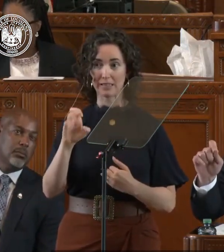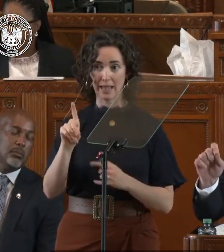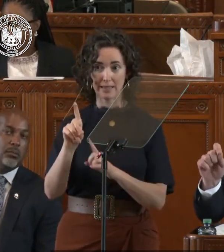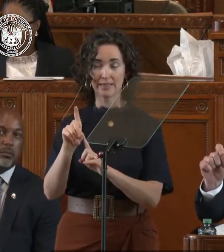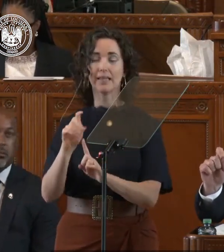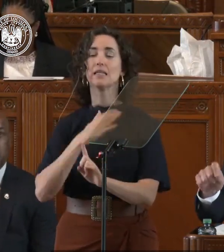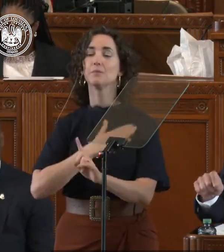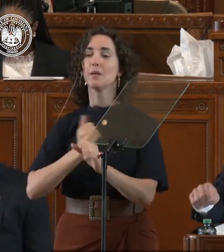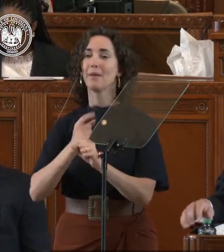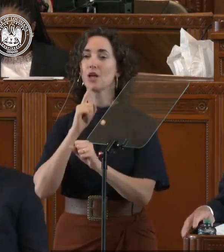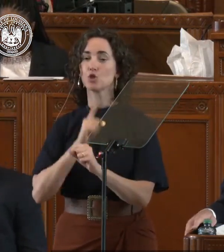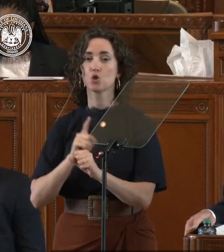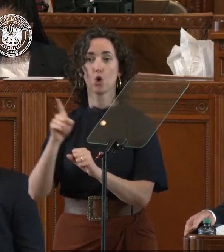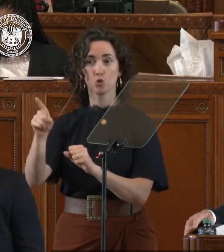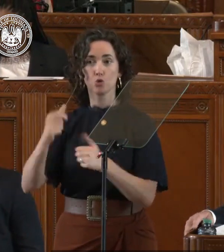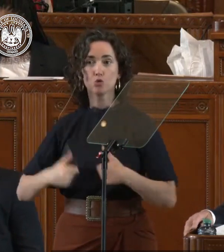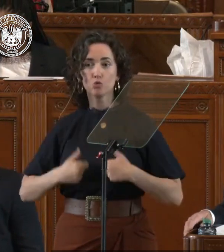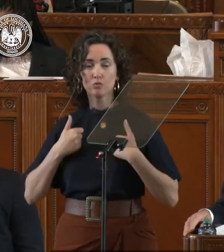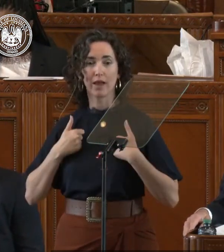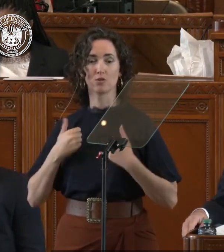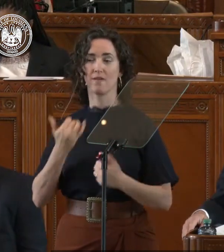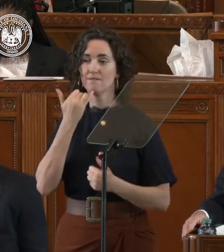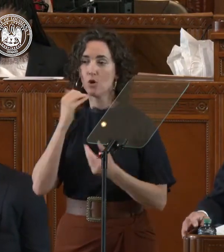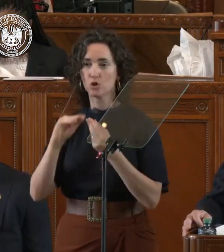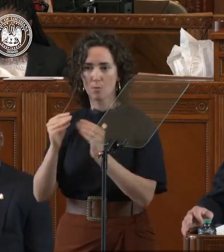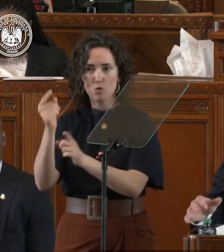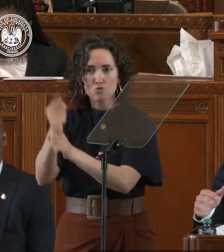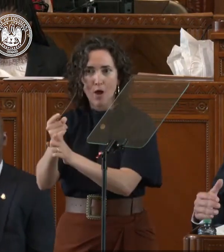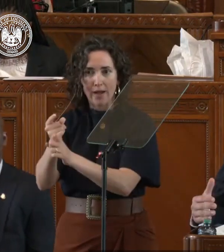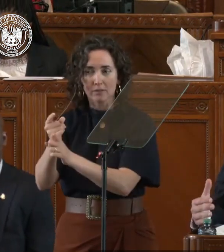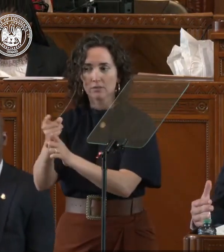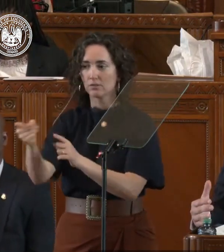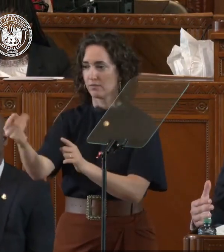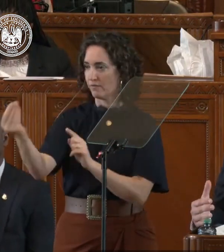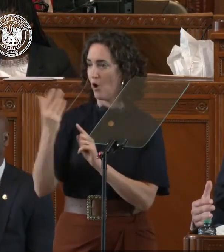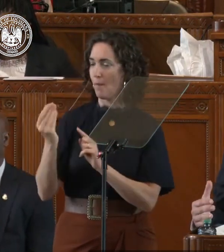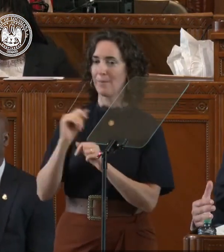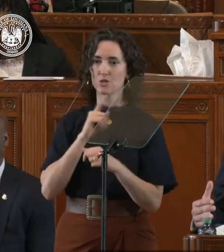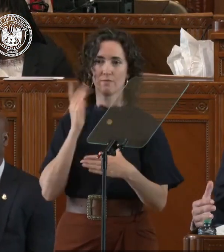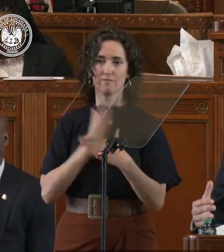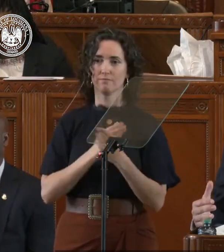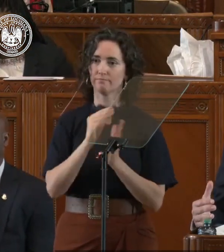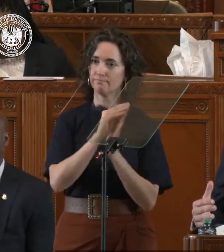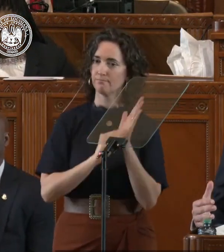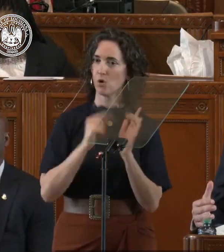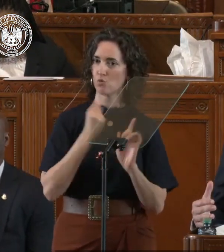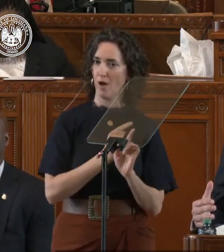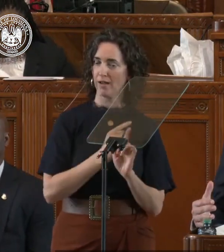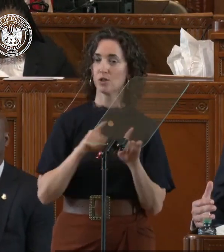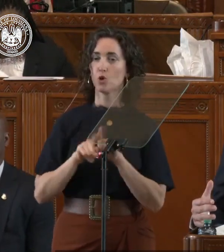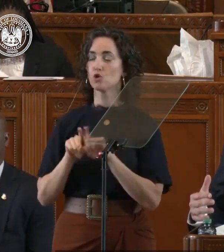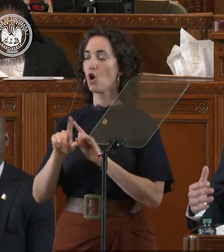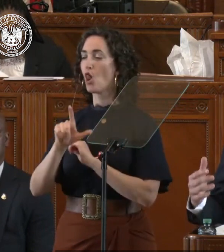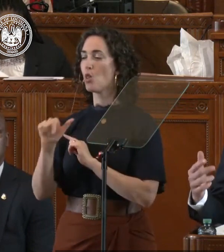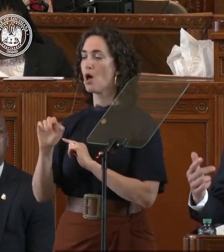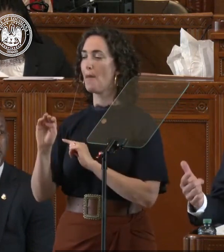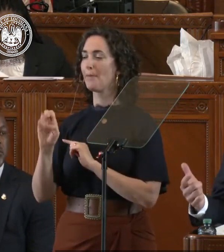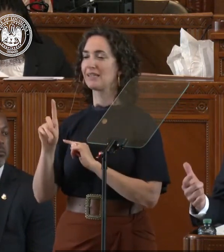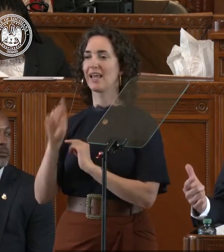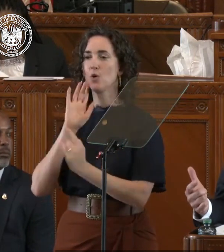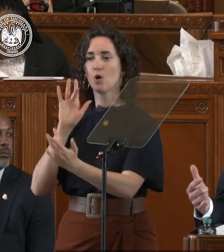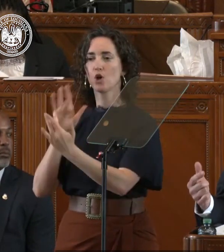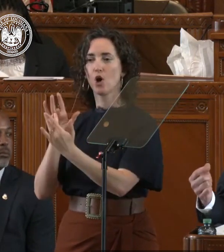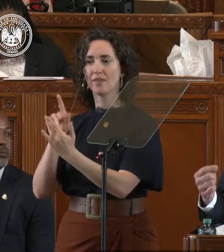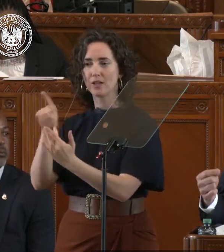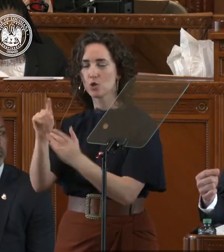sure that we have your current contact information on file and keep an eye out for communication from Louisiana Medicaid, your health